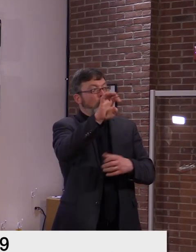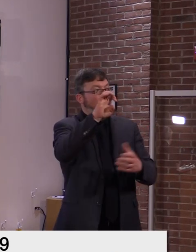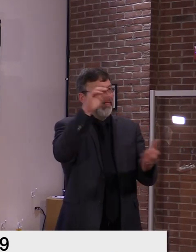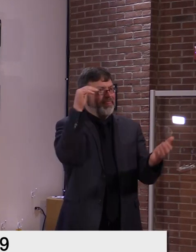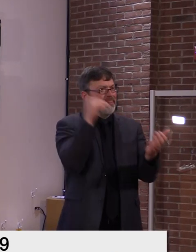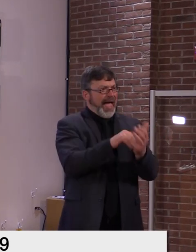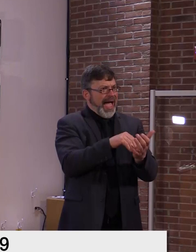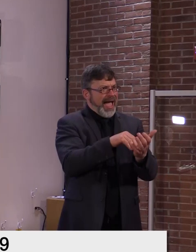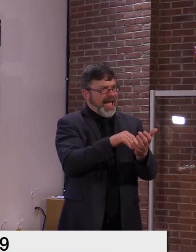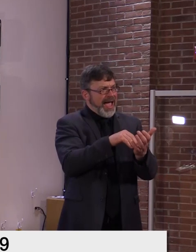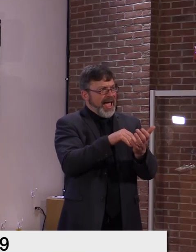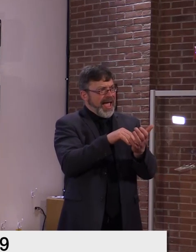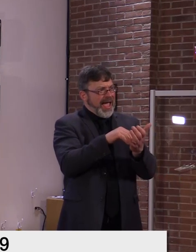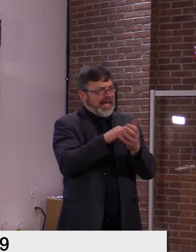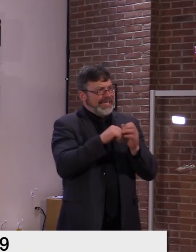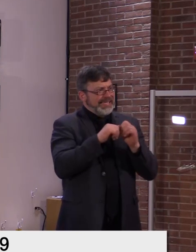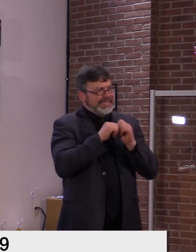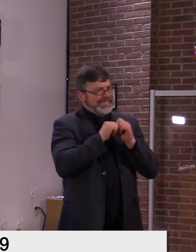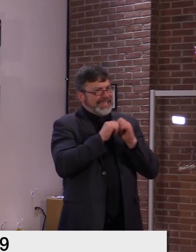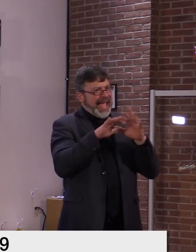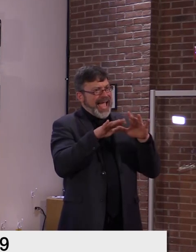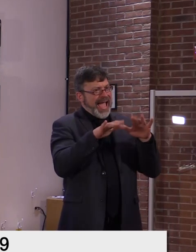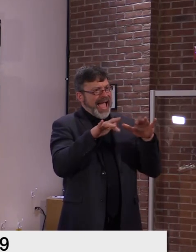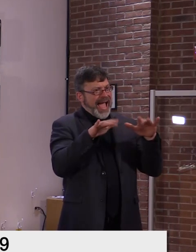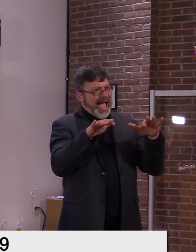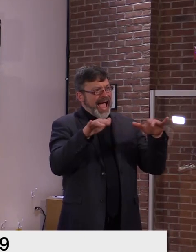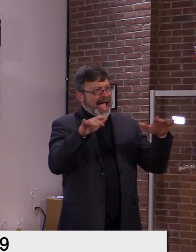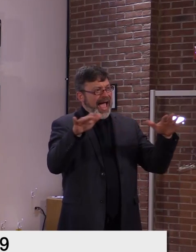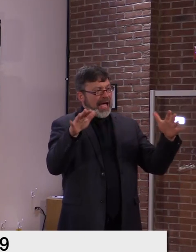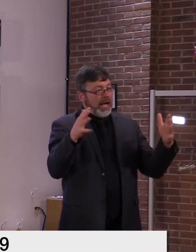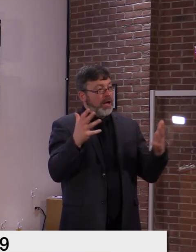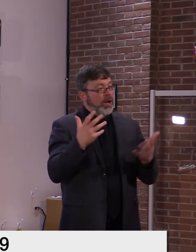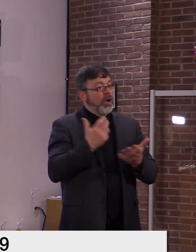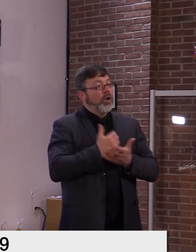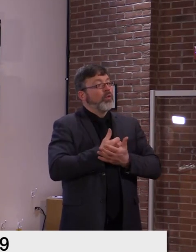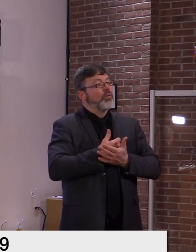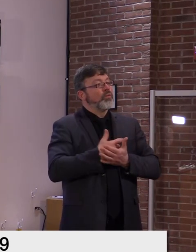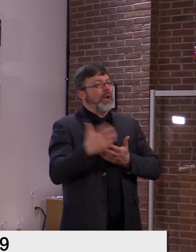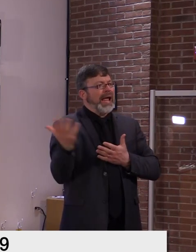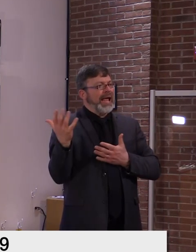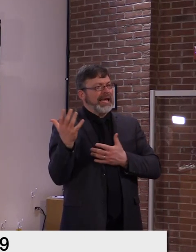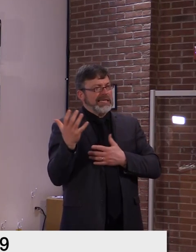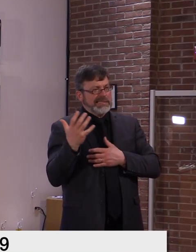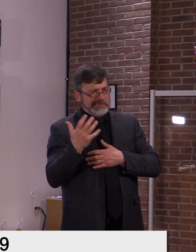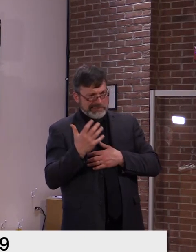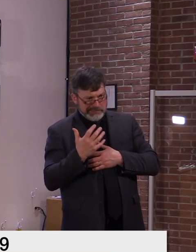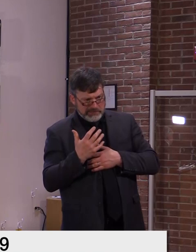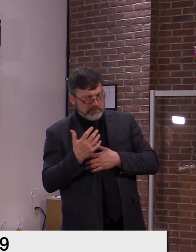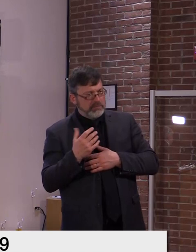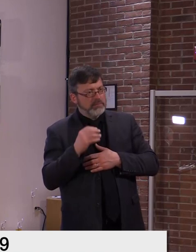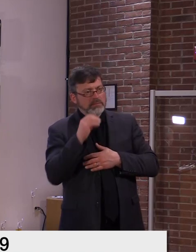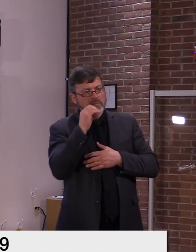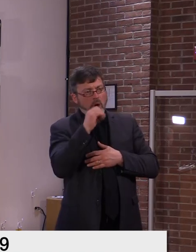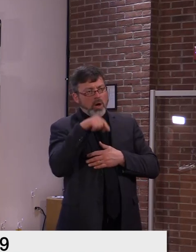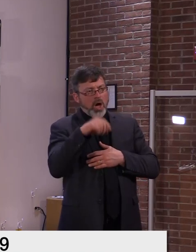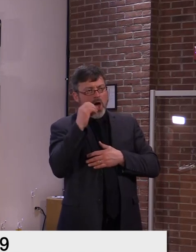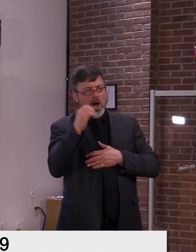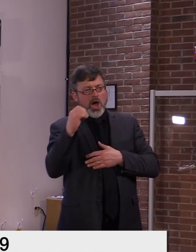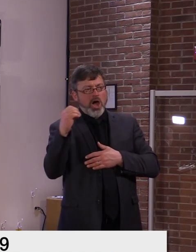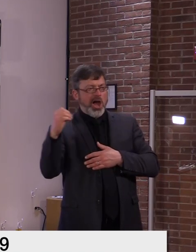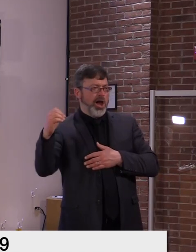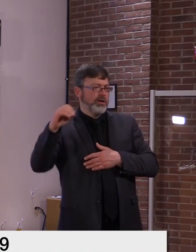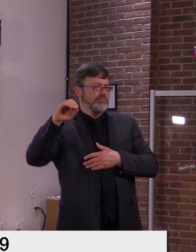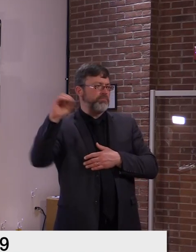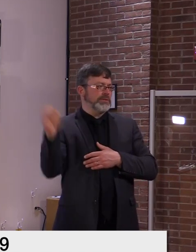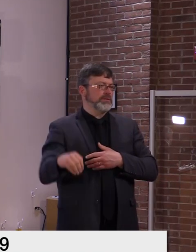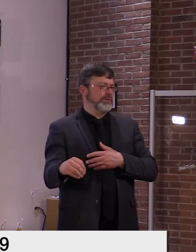of that, what was called the wasted doses is pretty small. We do have a protocol that is